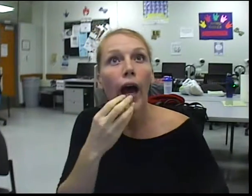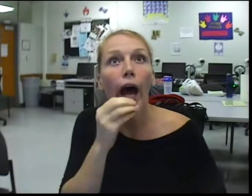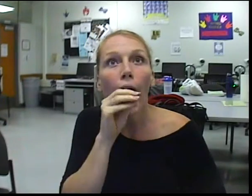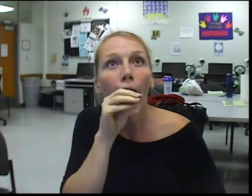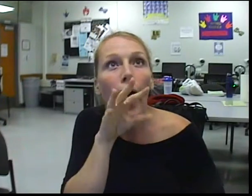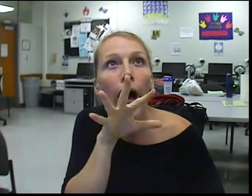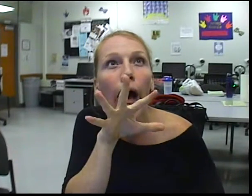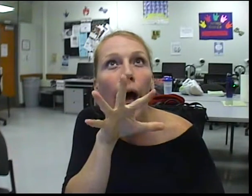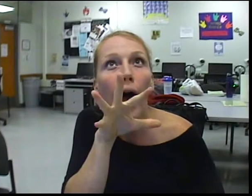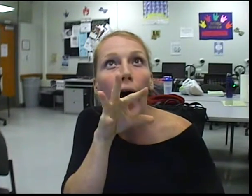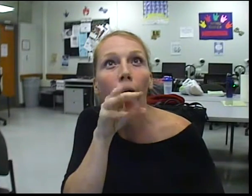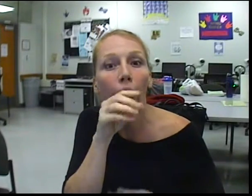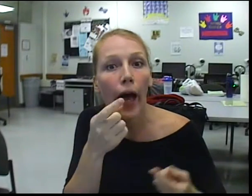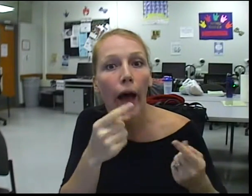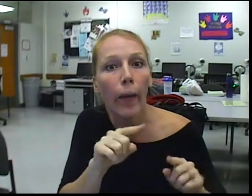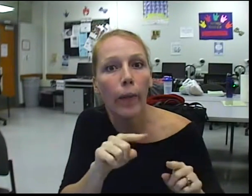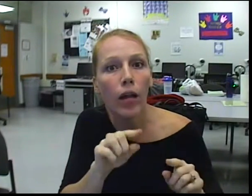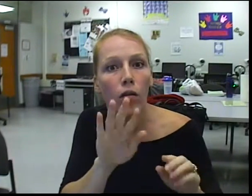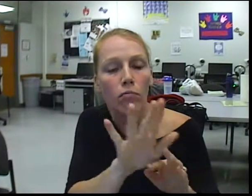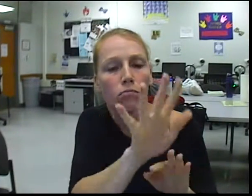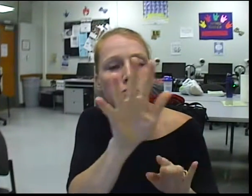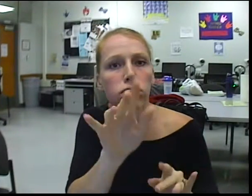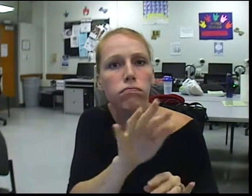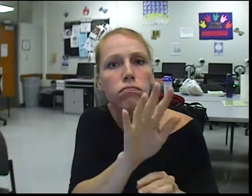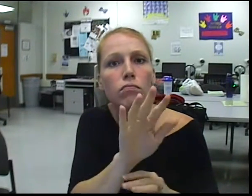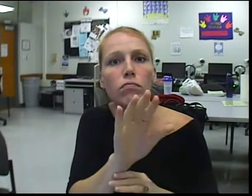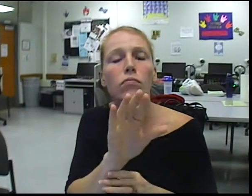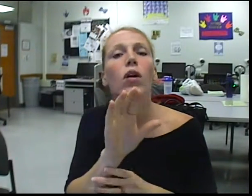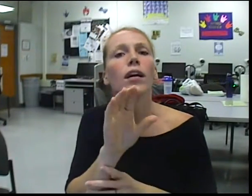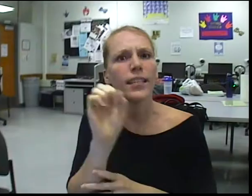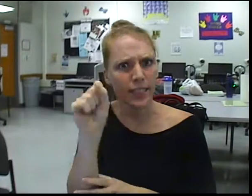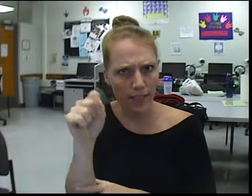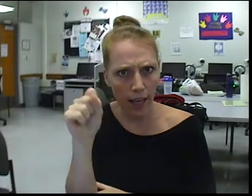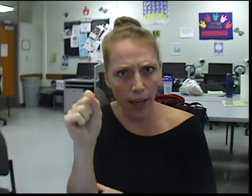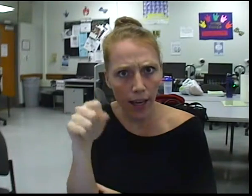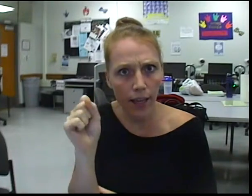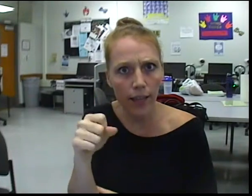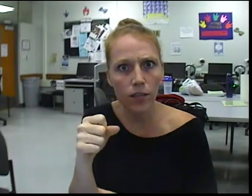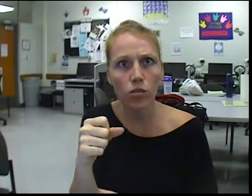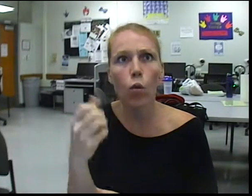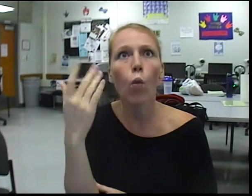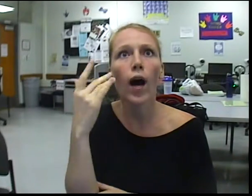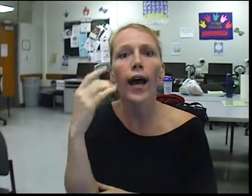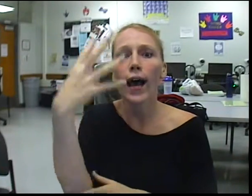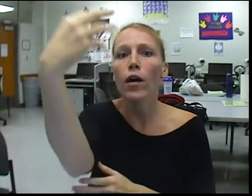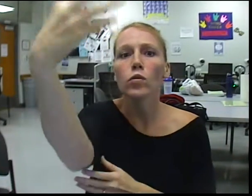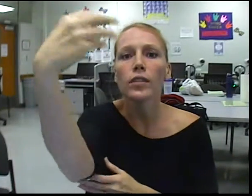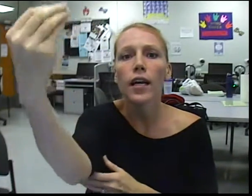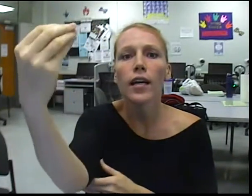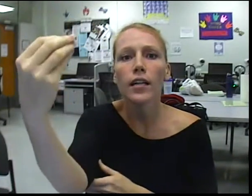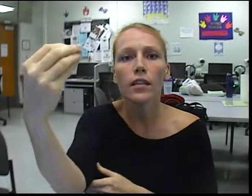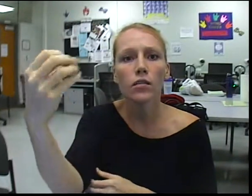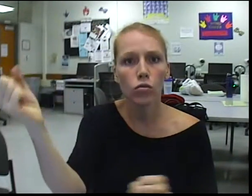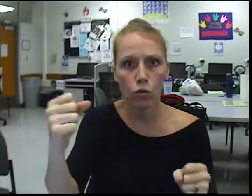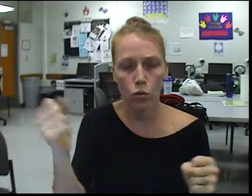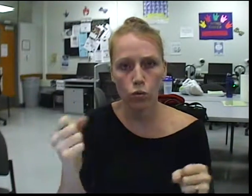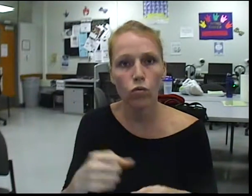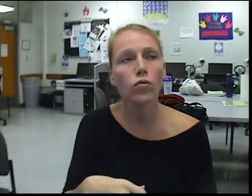You have, every time you exhale carbon dioxide, other gases, as well as water vapor. The water vapor in your breath hits the